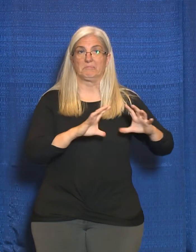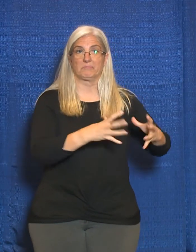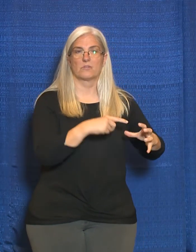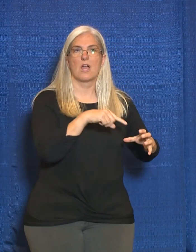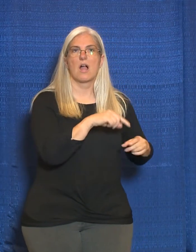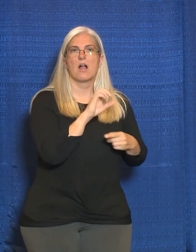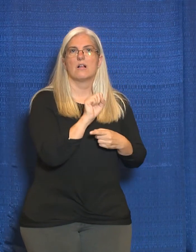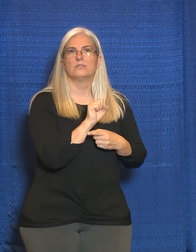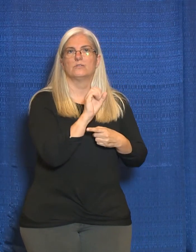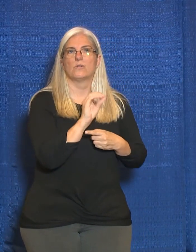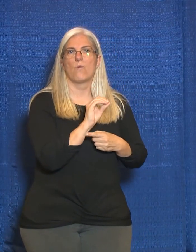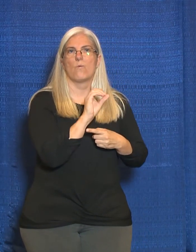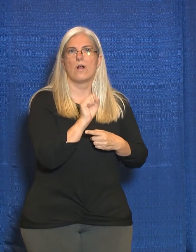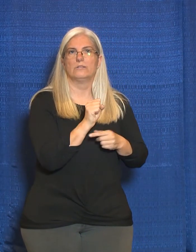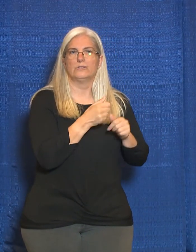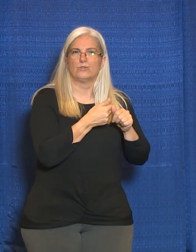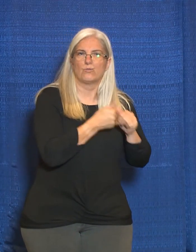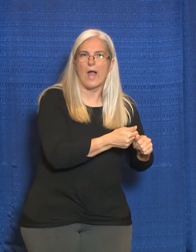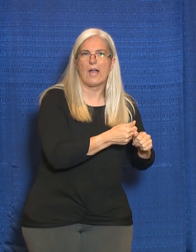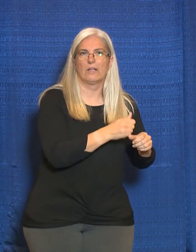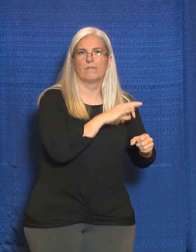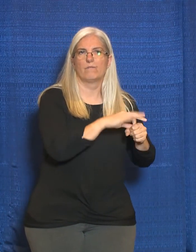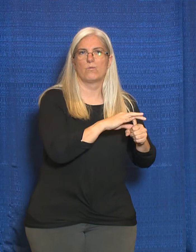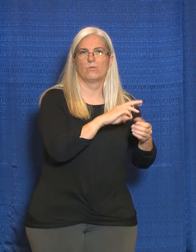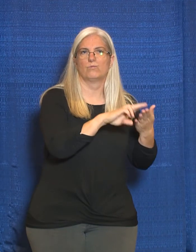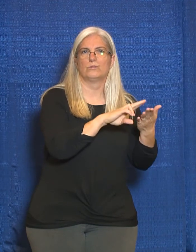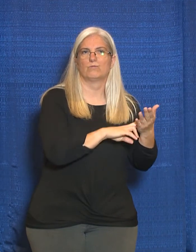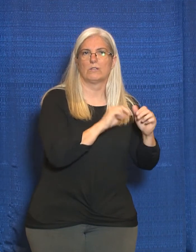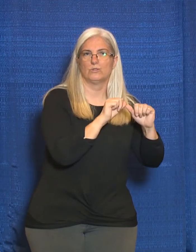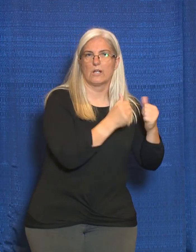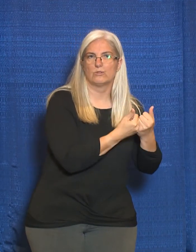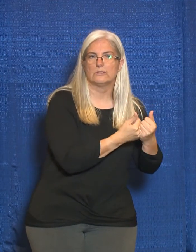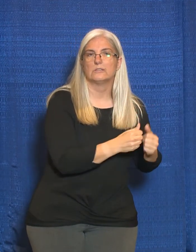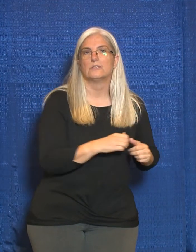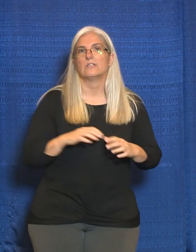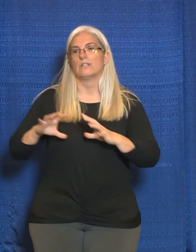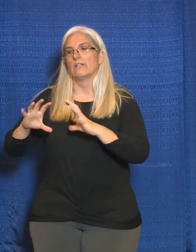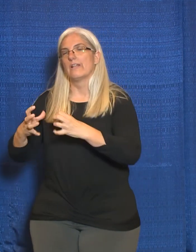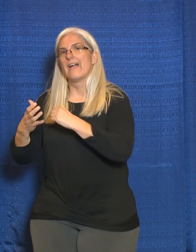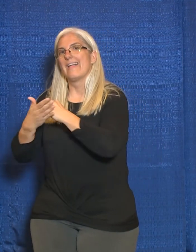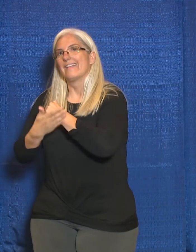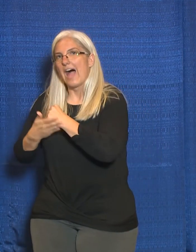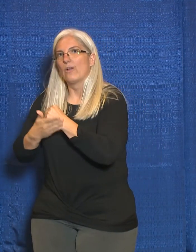must order their voter registration cards directly from the Secretary of State's office.